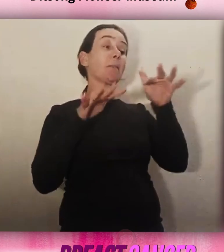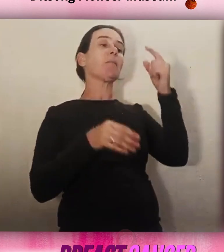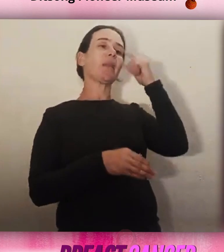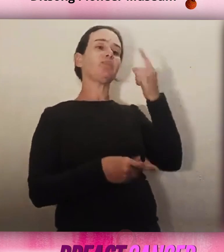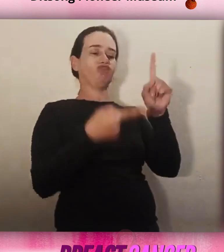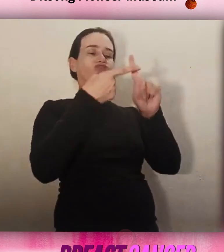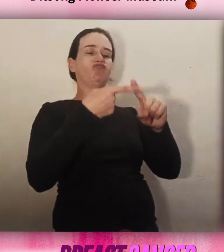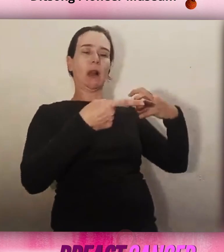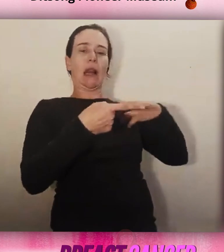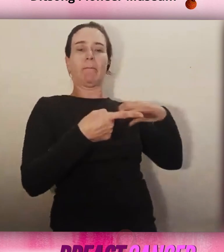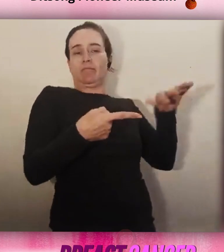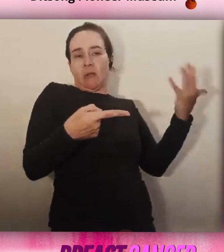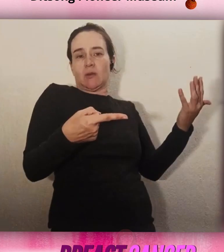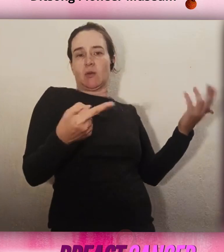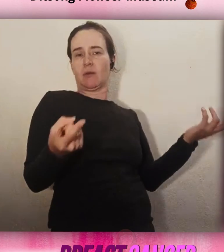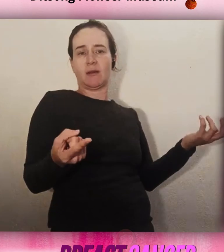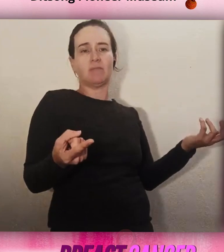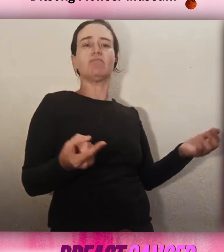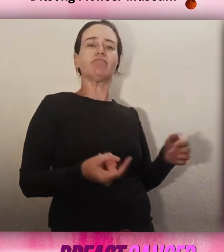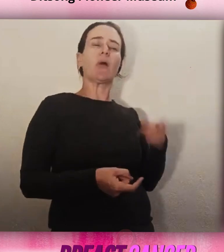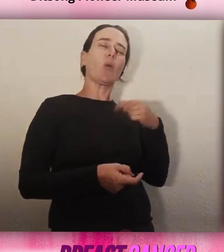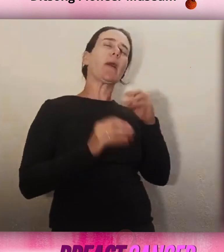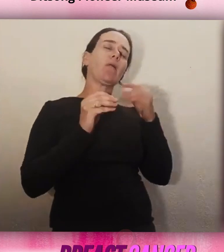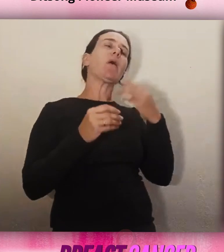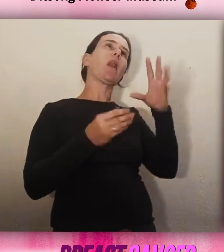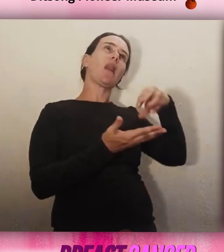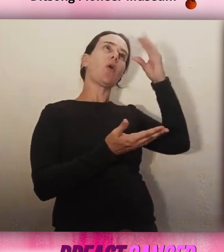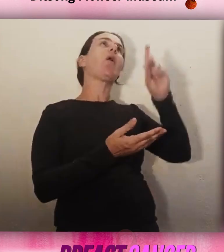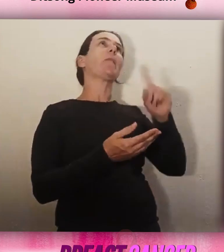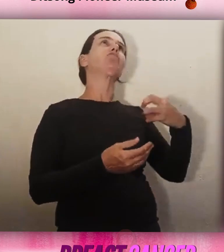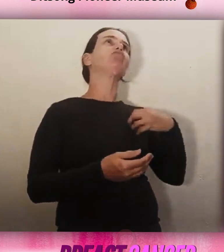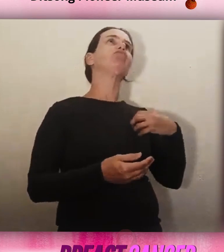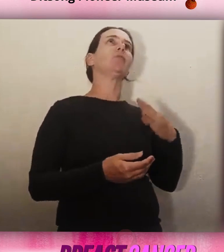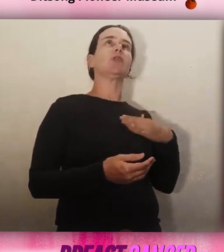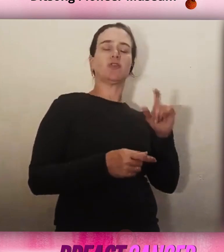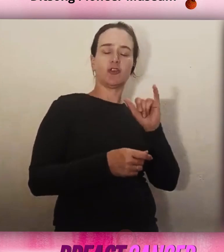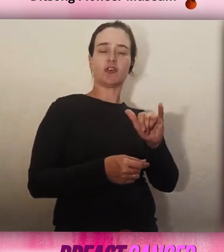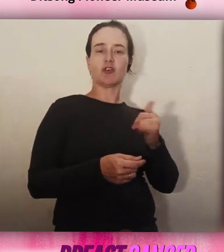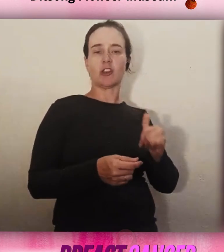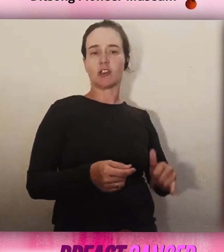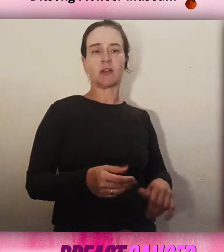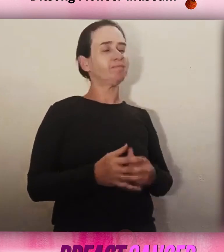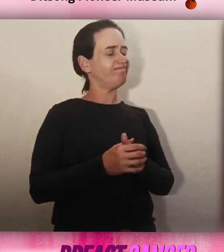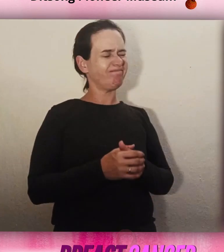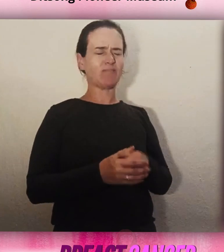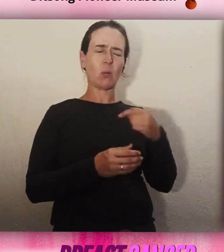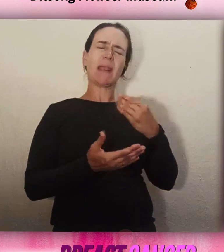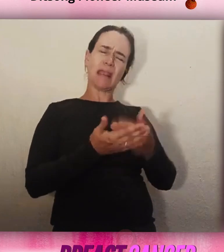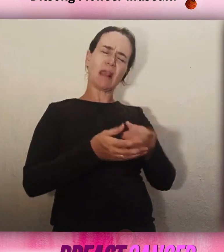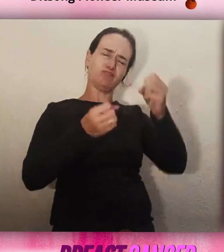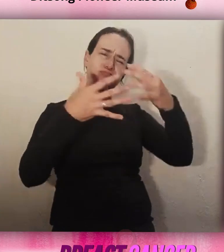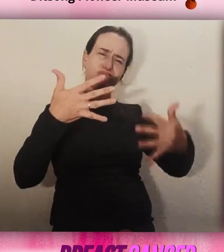You know, people tend to think only of a lump. Yeah, That is what yeah. we've been First thing. groomed, you know, the stigma Yes. is a lump. We find a